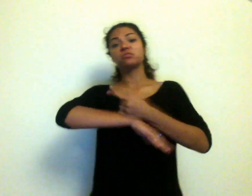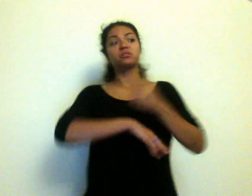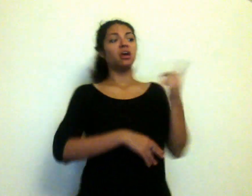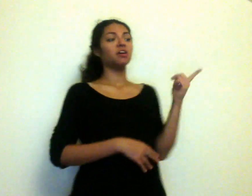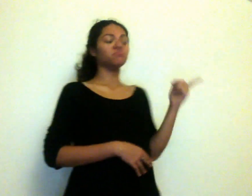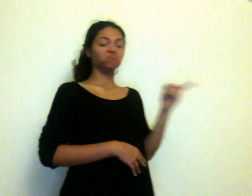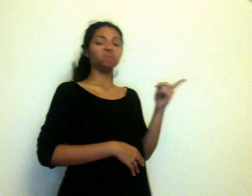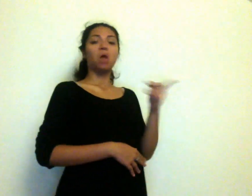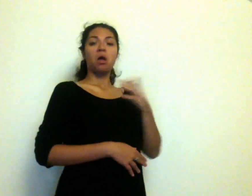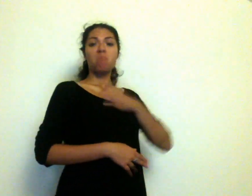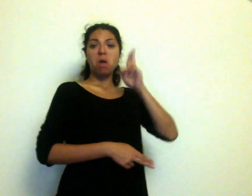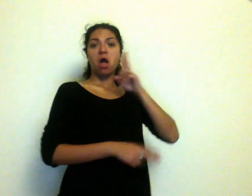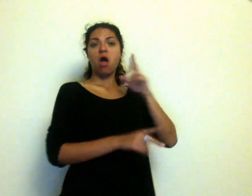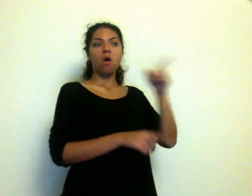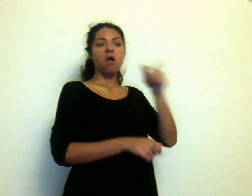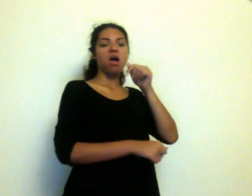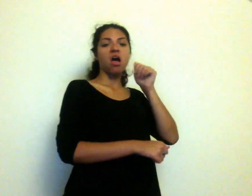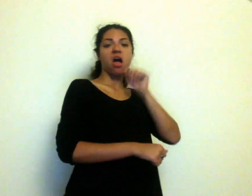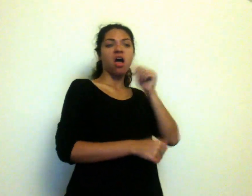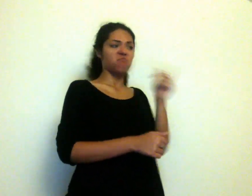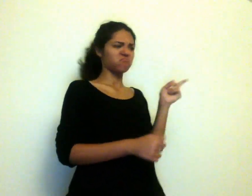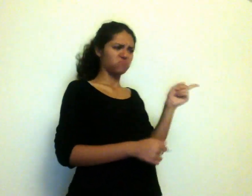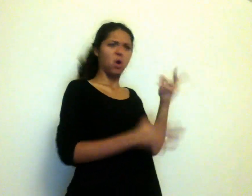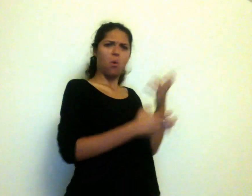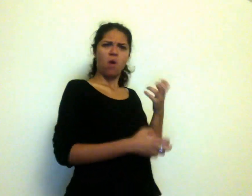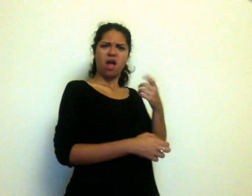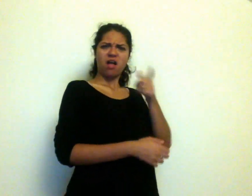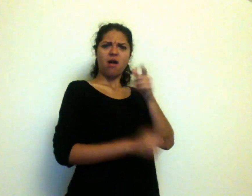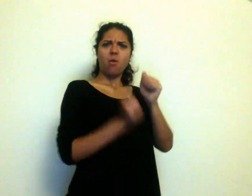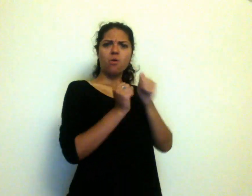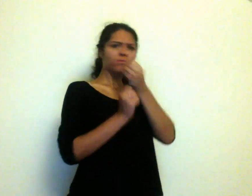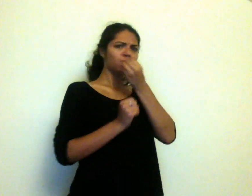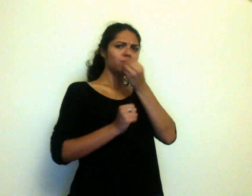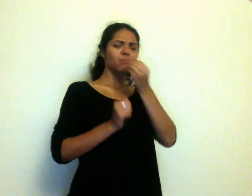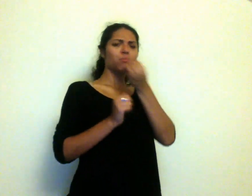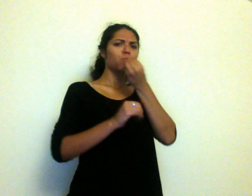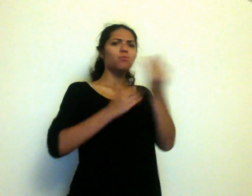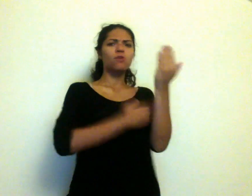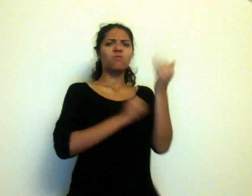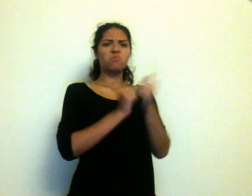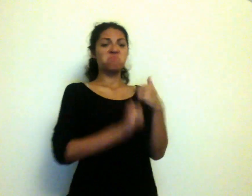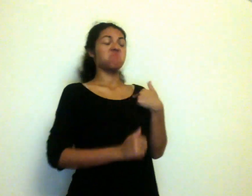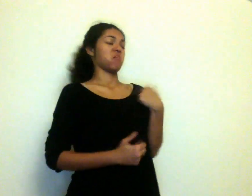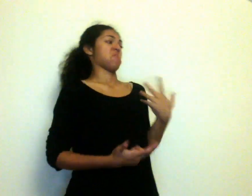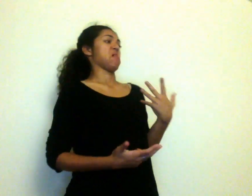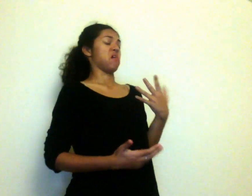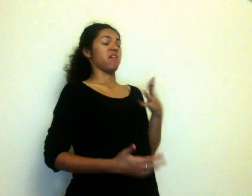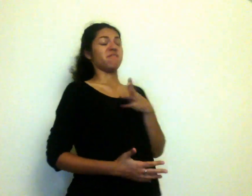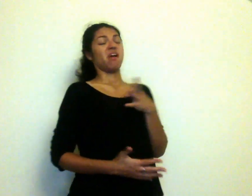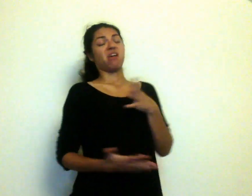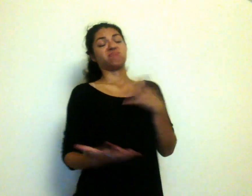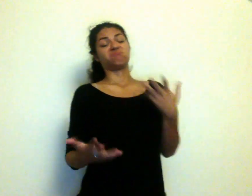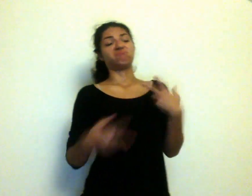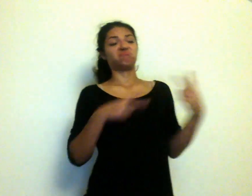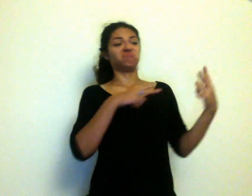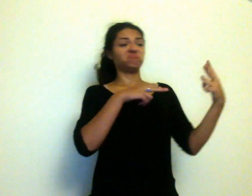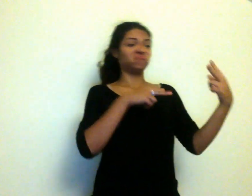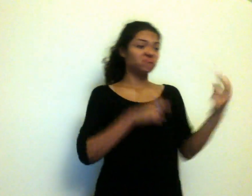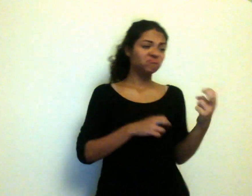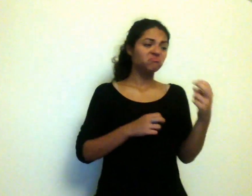were all at the table. And Sundar being from an immediate Hindu background, and Sundar was at the table, and we were eating, and he said, can you excuse us for a moment?